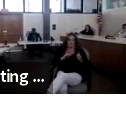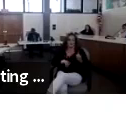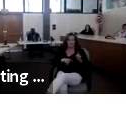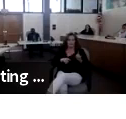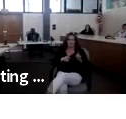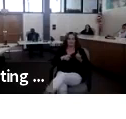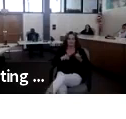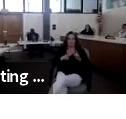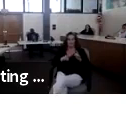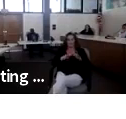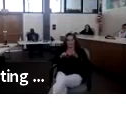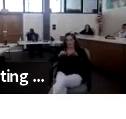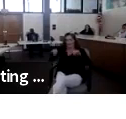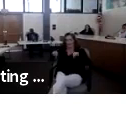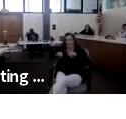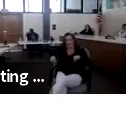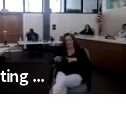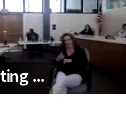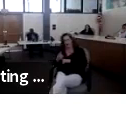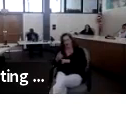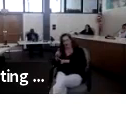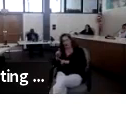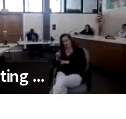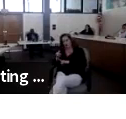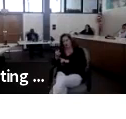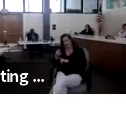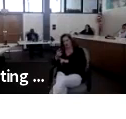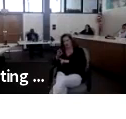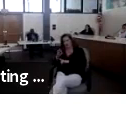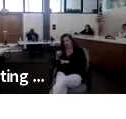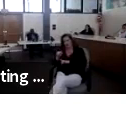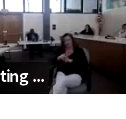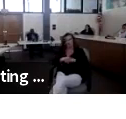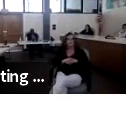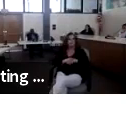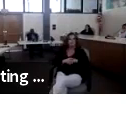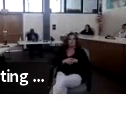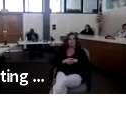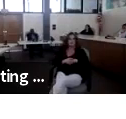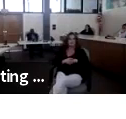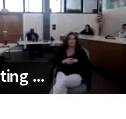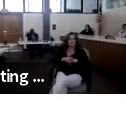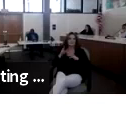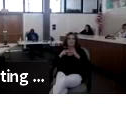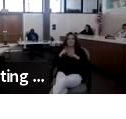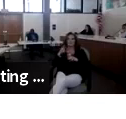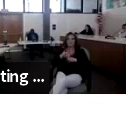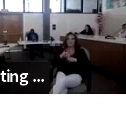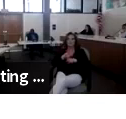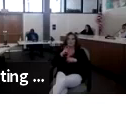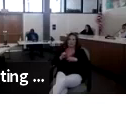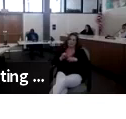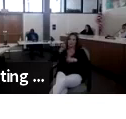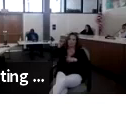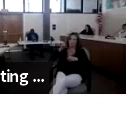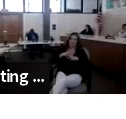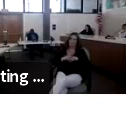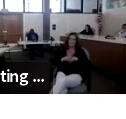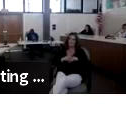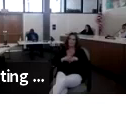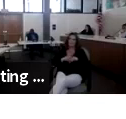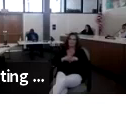112 feet, that is not the full footprint of the building extruded up from the ground. That is a much smaller